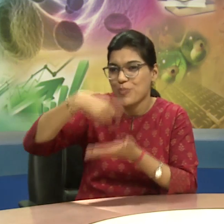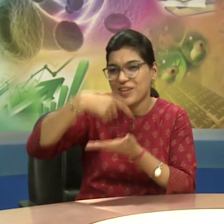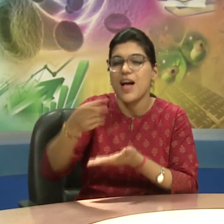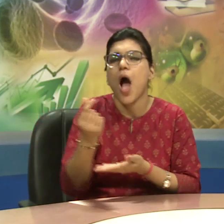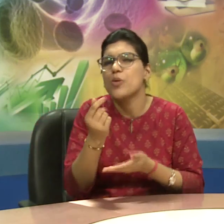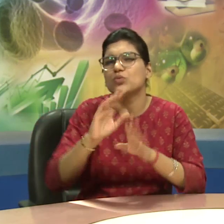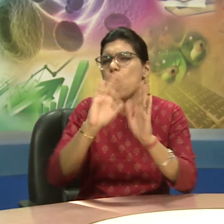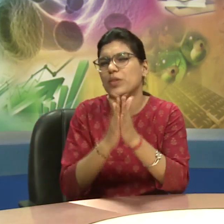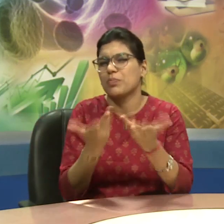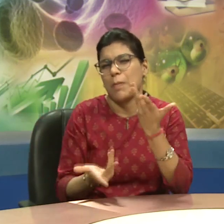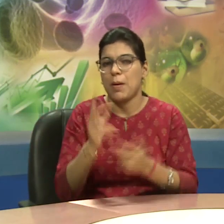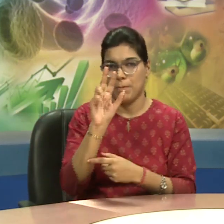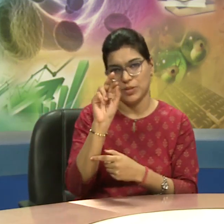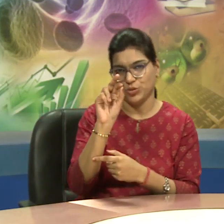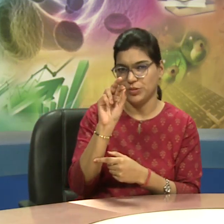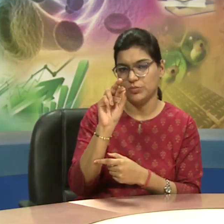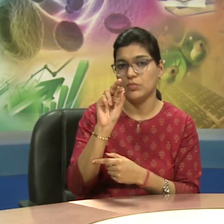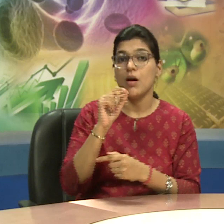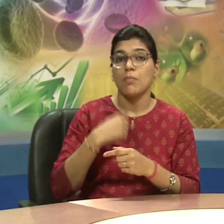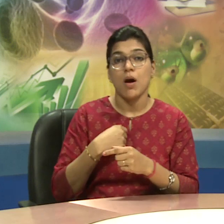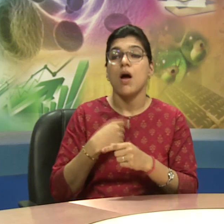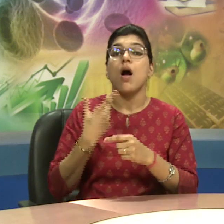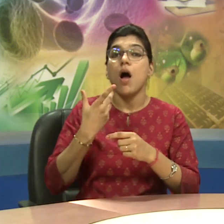judge will ask you how many